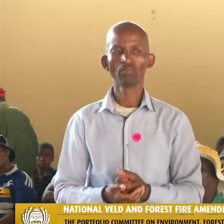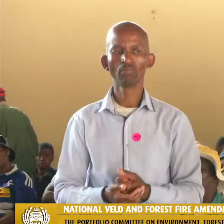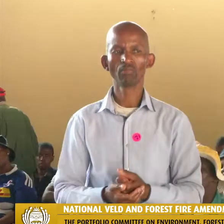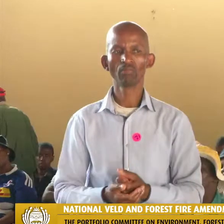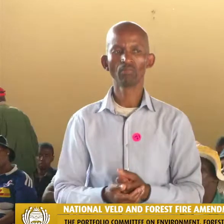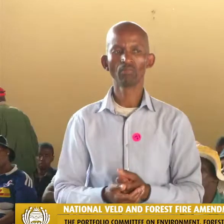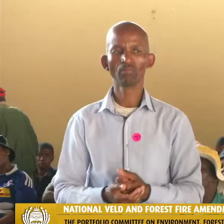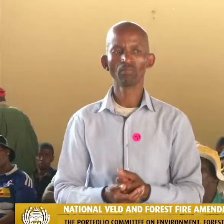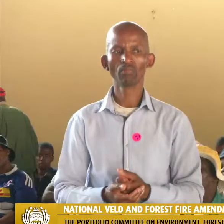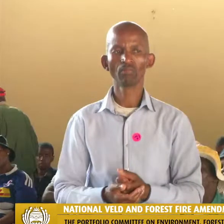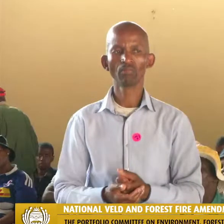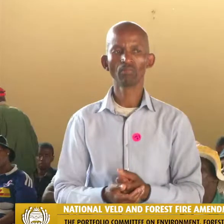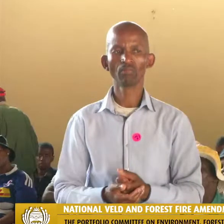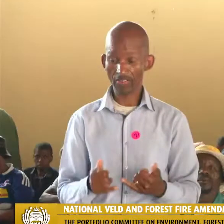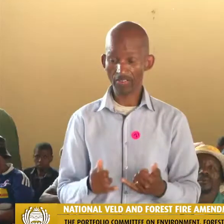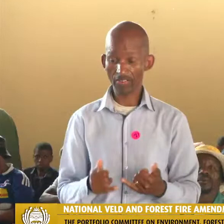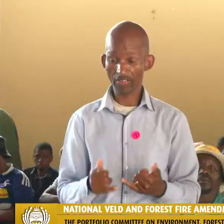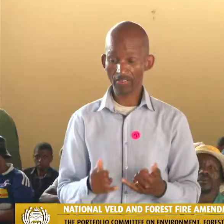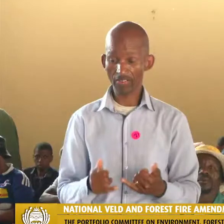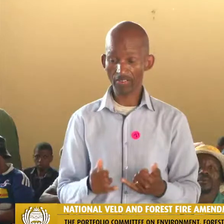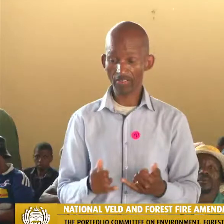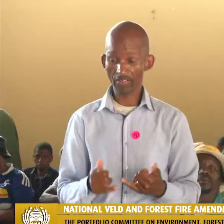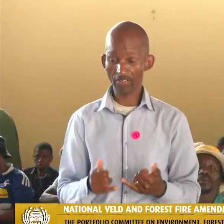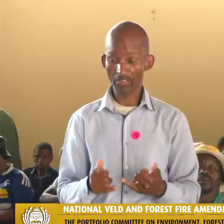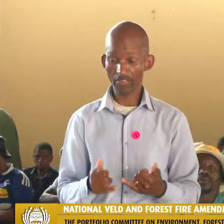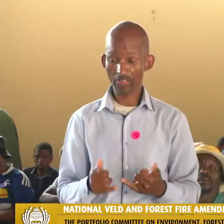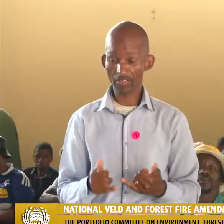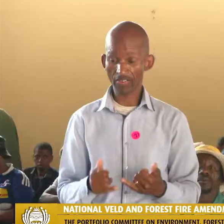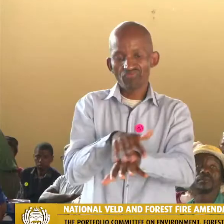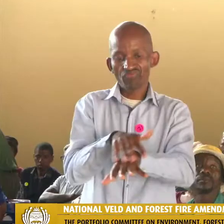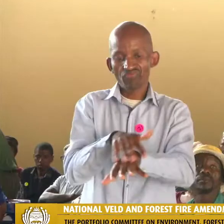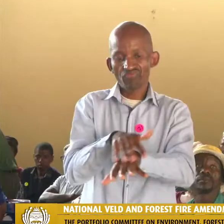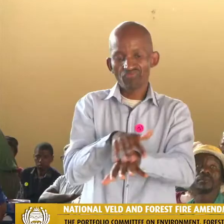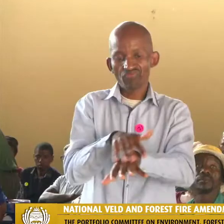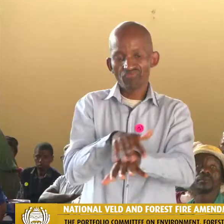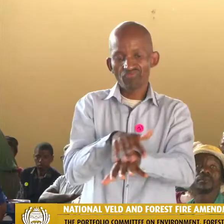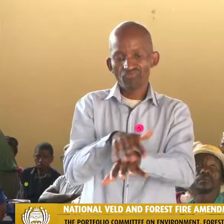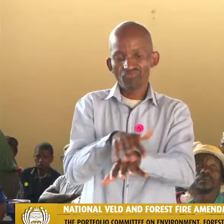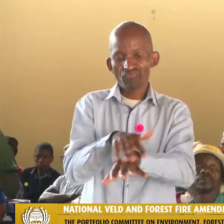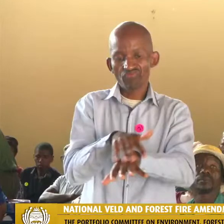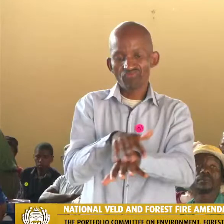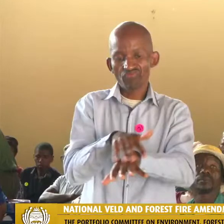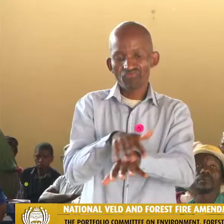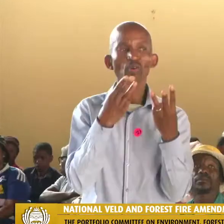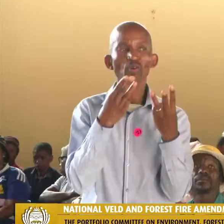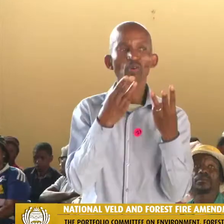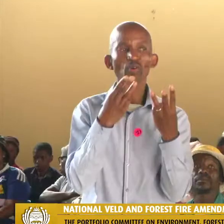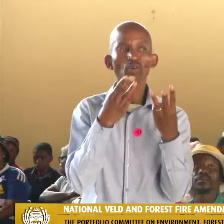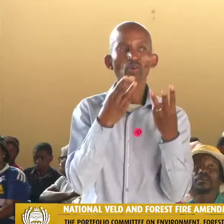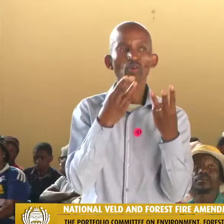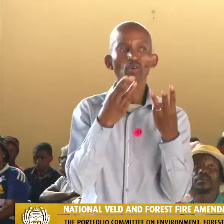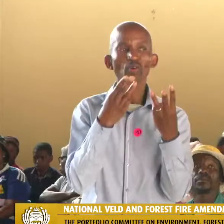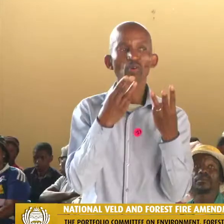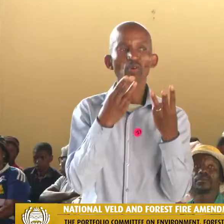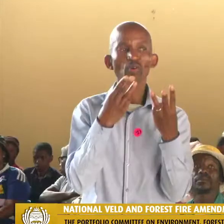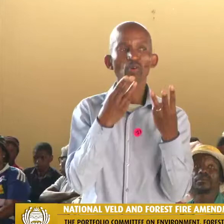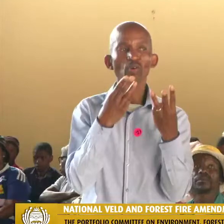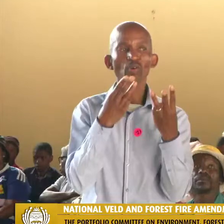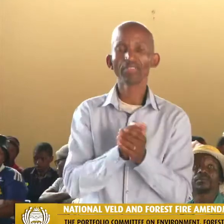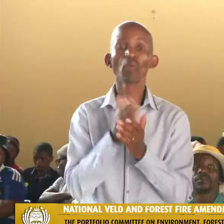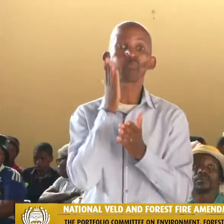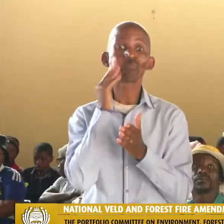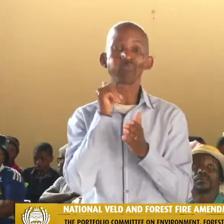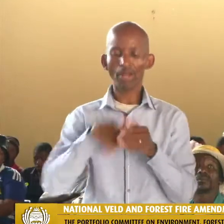So site la go boya e mo gare ga polase maybe nka re mo batho ba teng ba segetse mo gare polase a le goa ne.